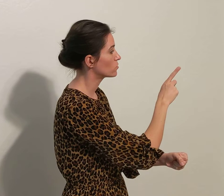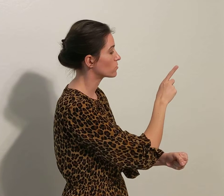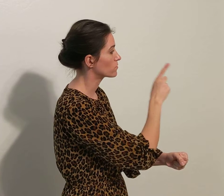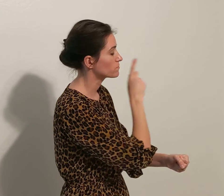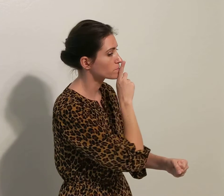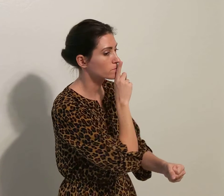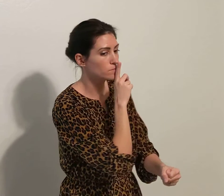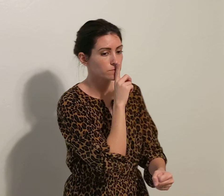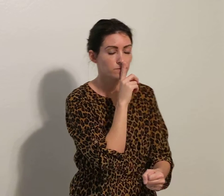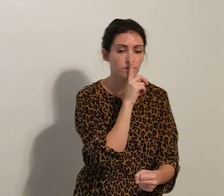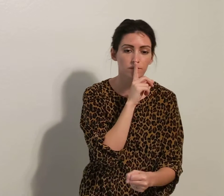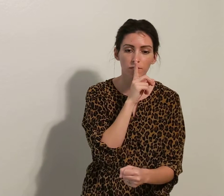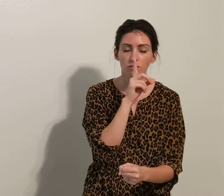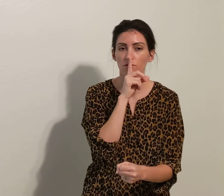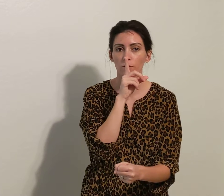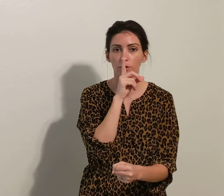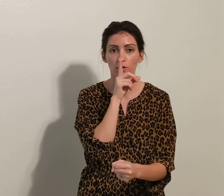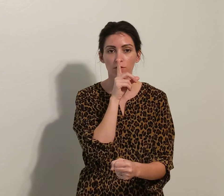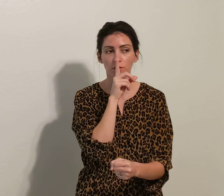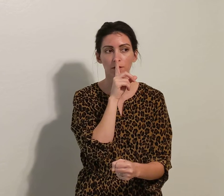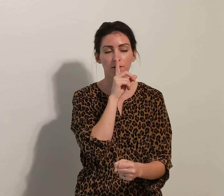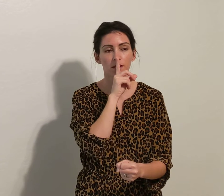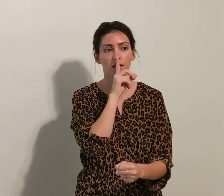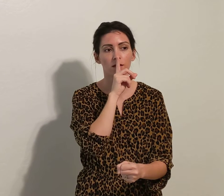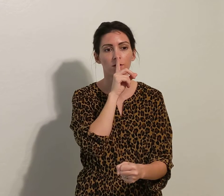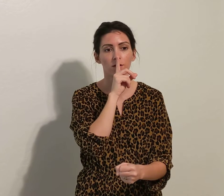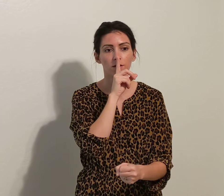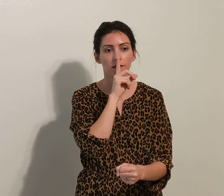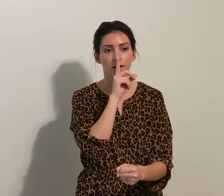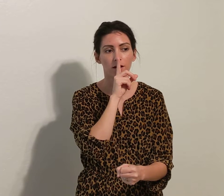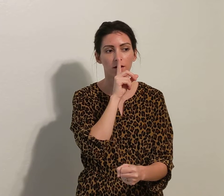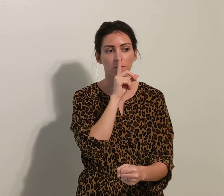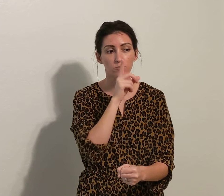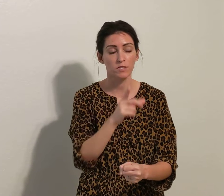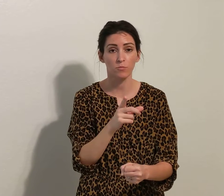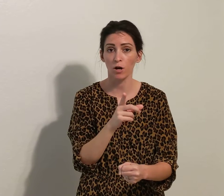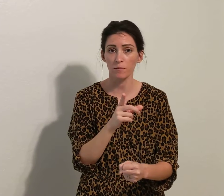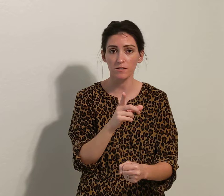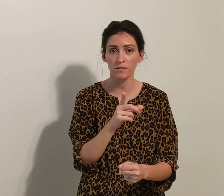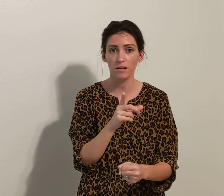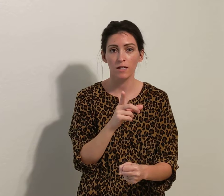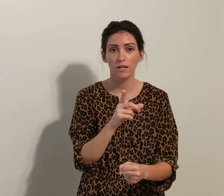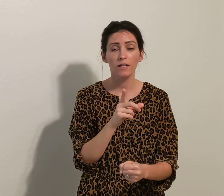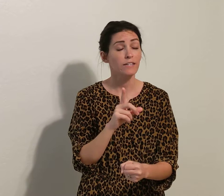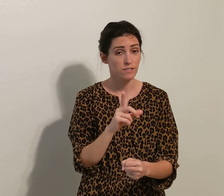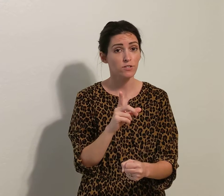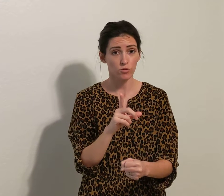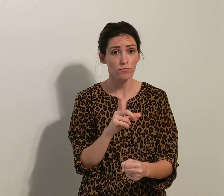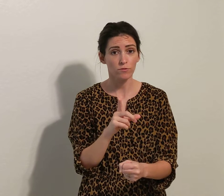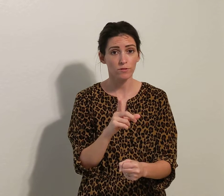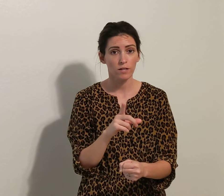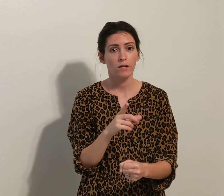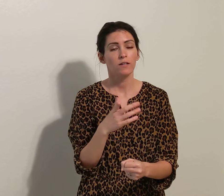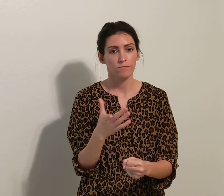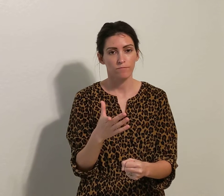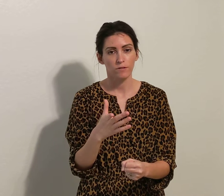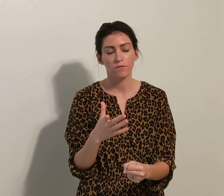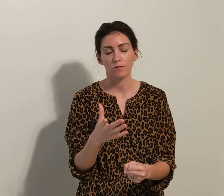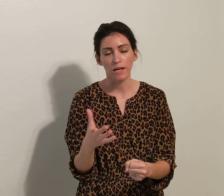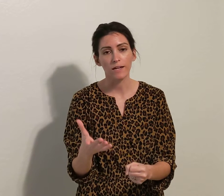Truth. So from our nose to our lips, and then, because a promise is the truth. If you're lying,